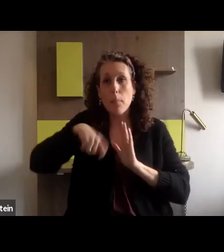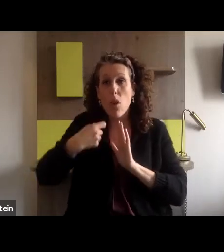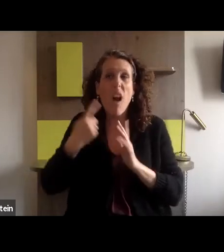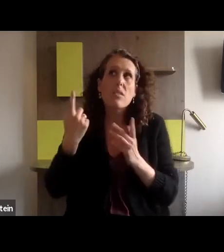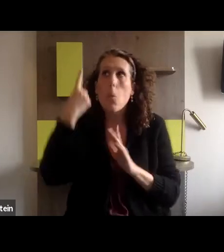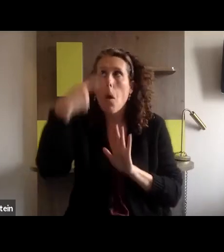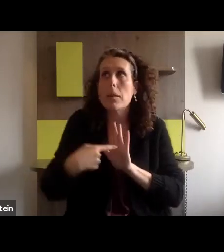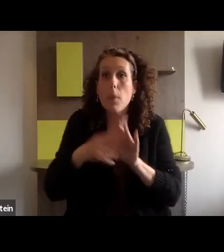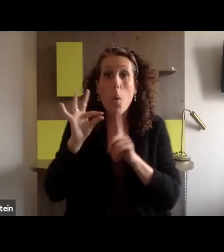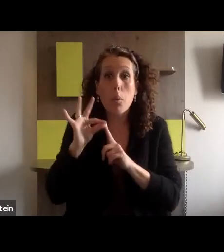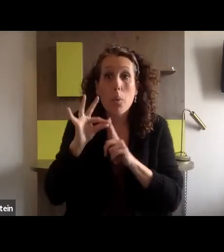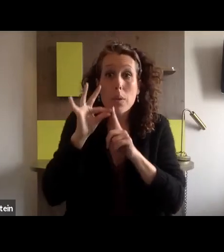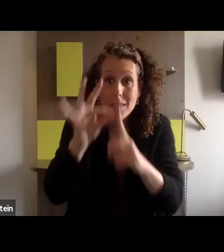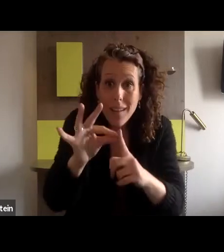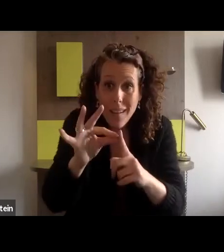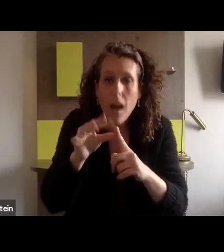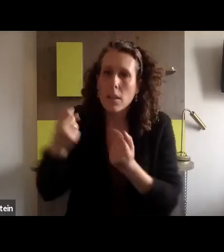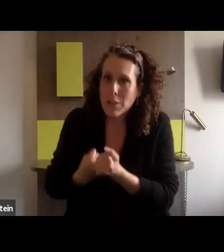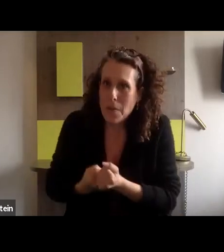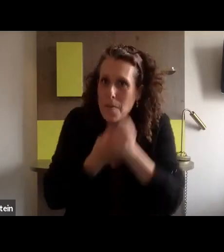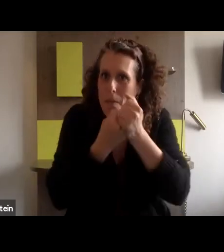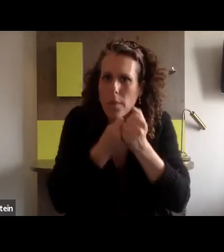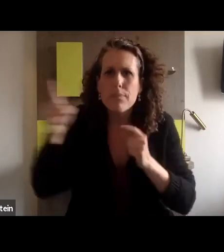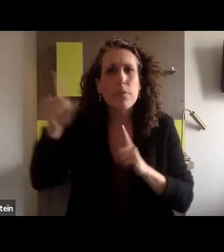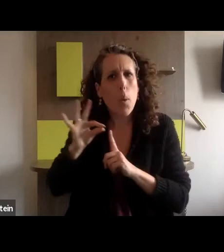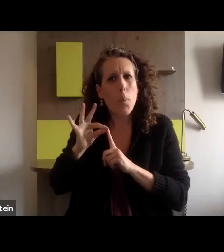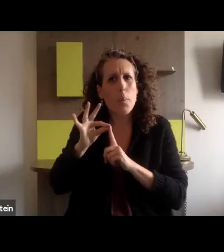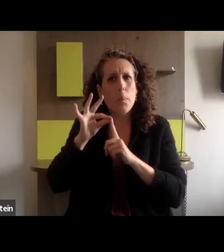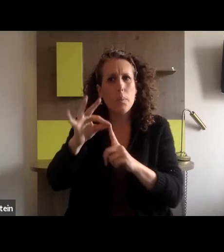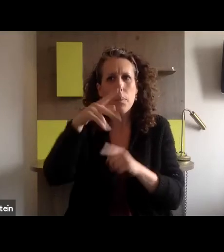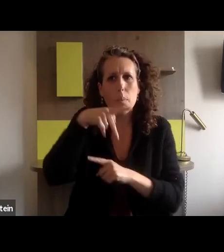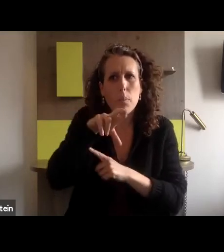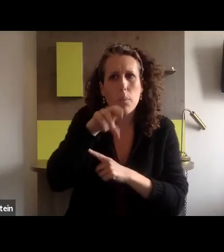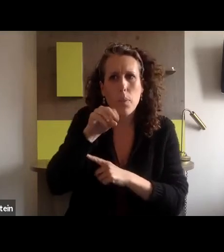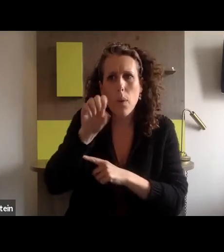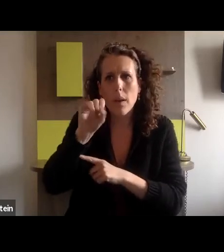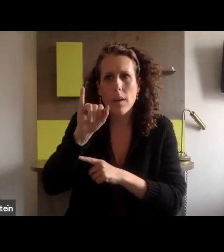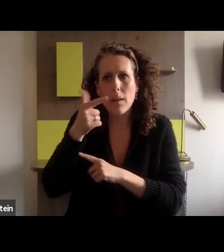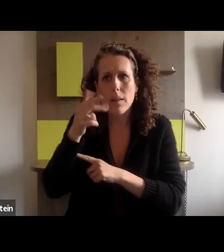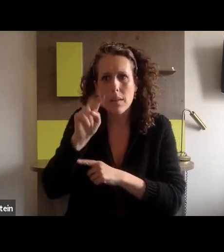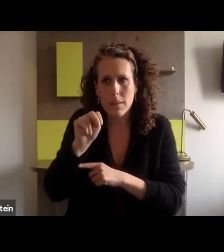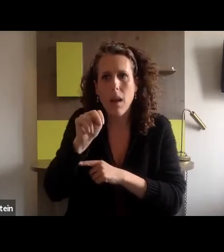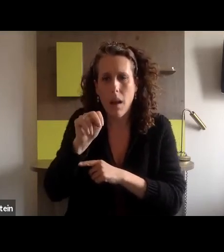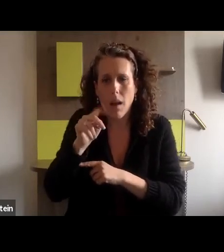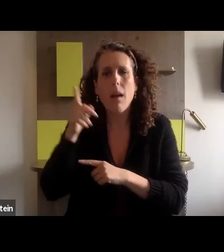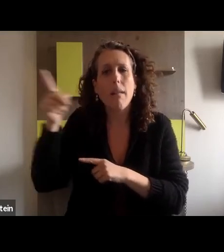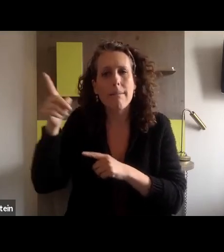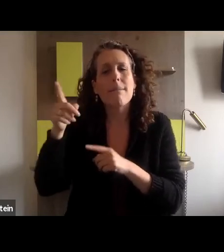ProSign, which is a project at the European Center for Modern Languages in Graz with colleagues